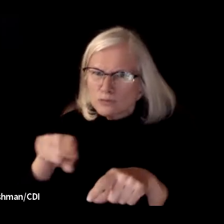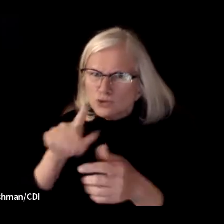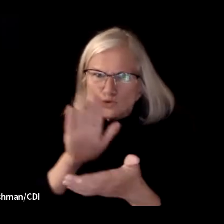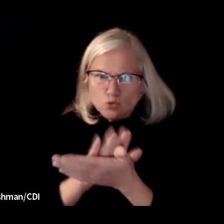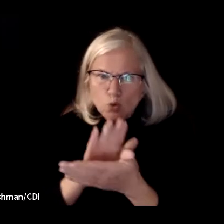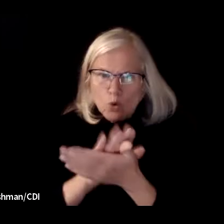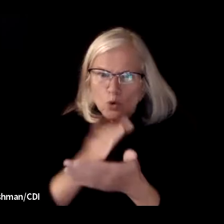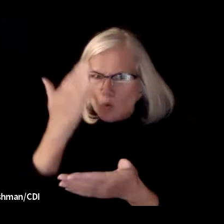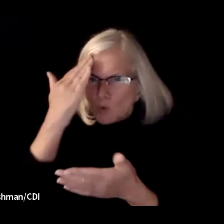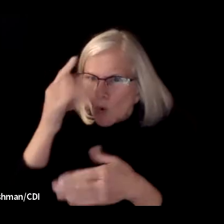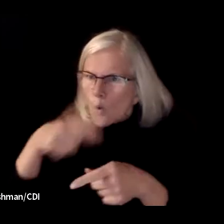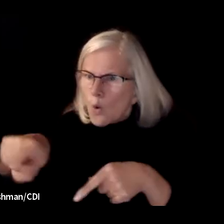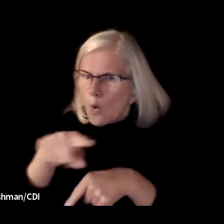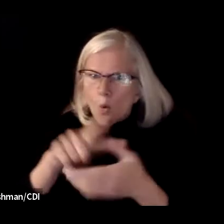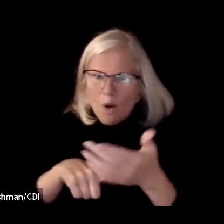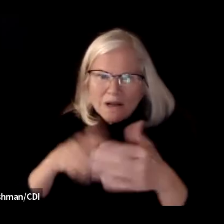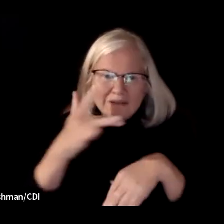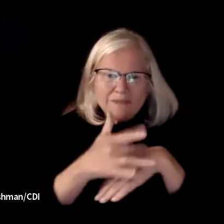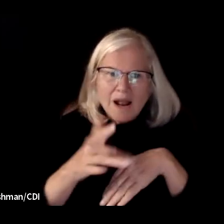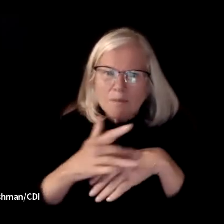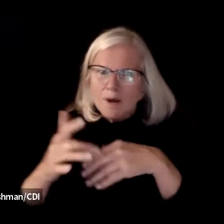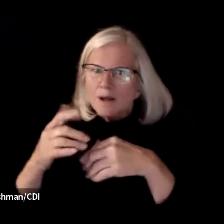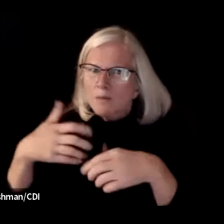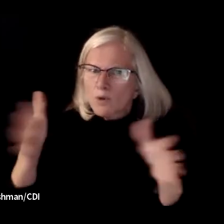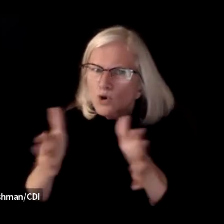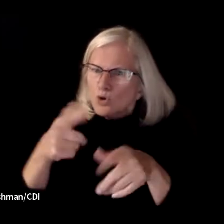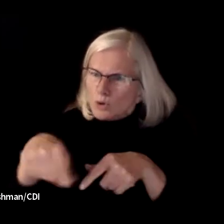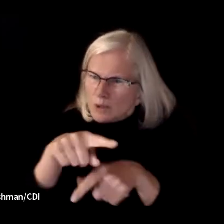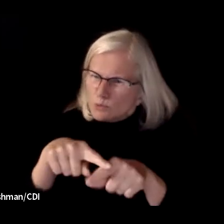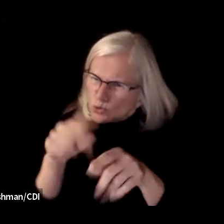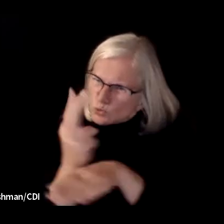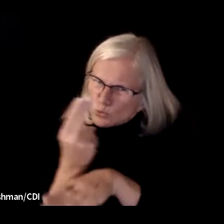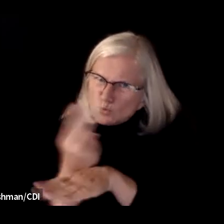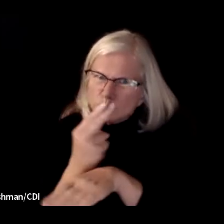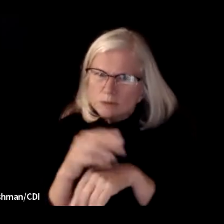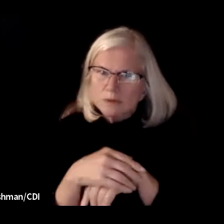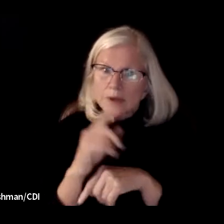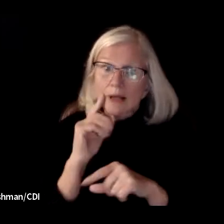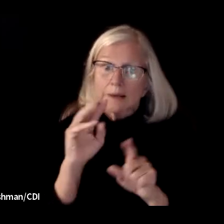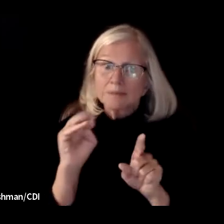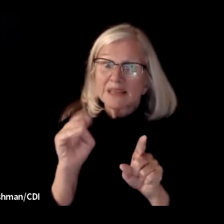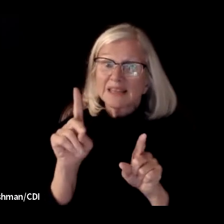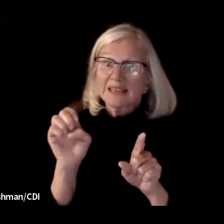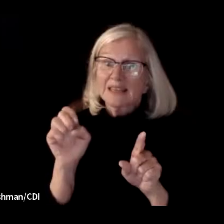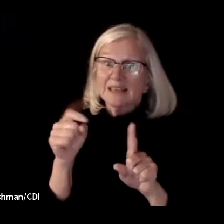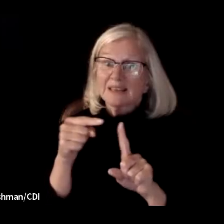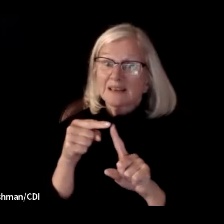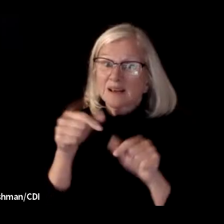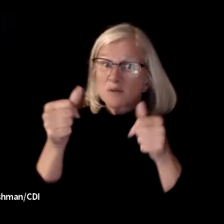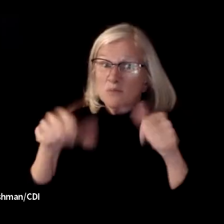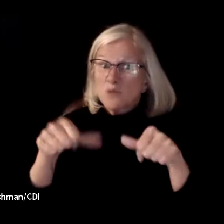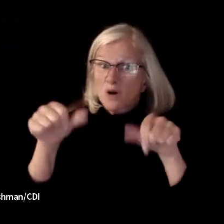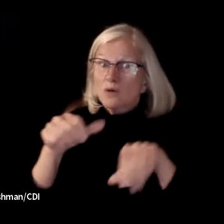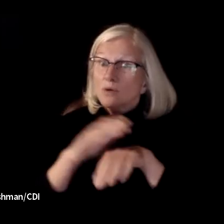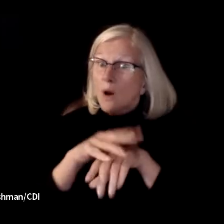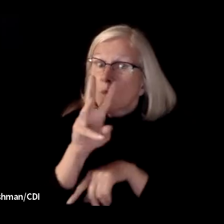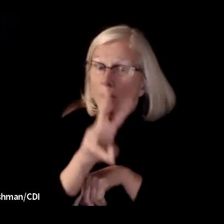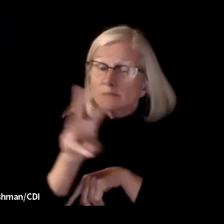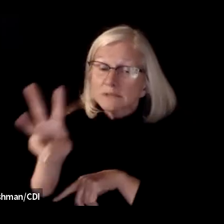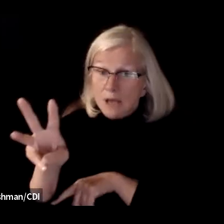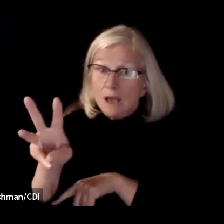them and to encourage them to use it. I think MDE is putting on its website links